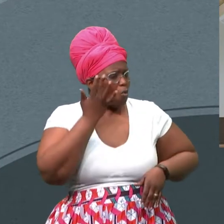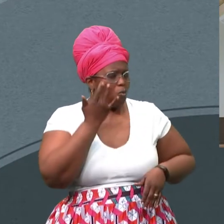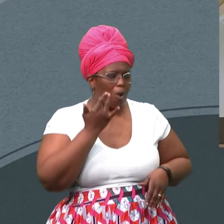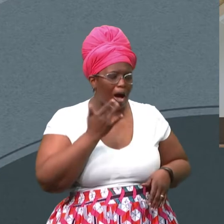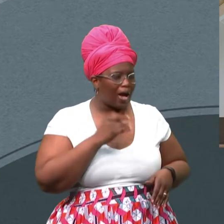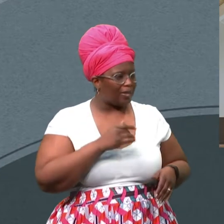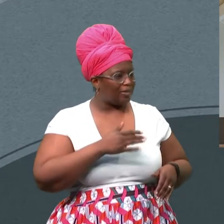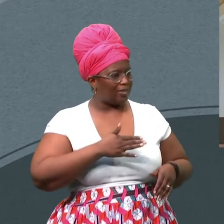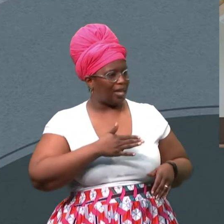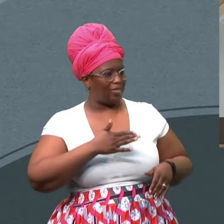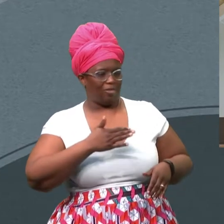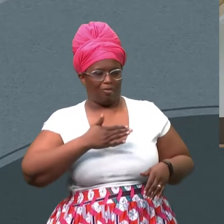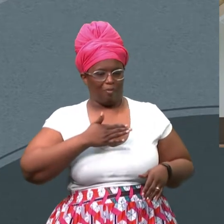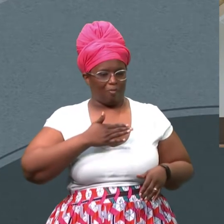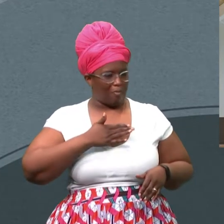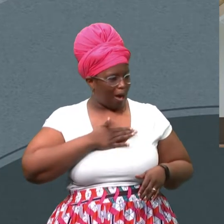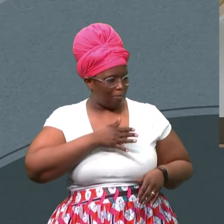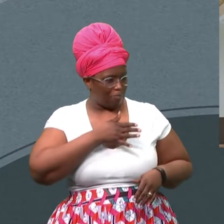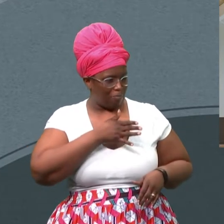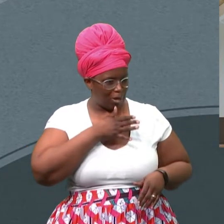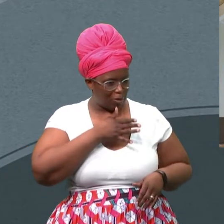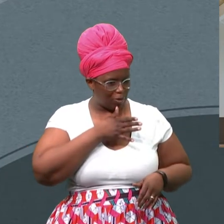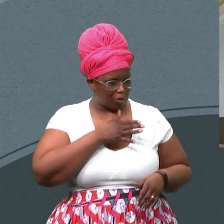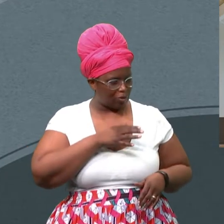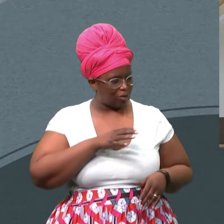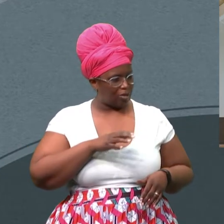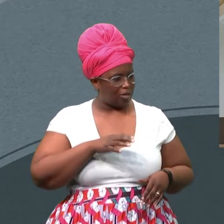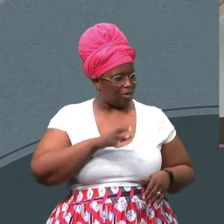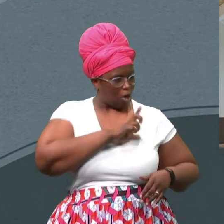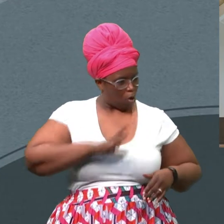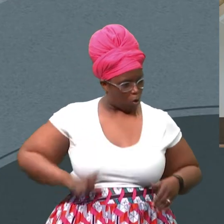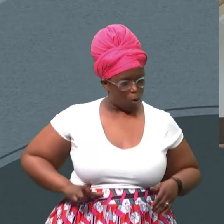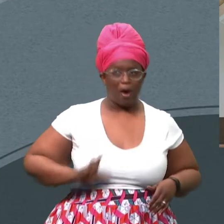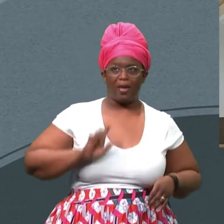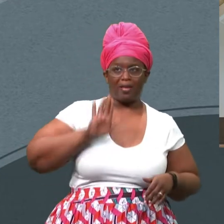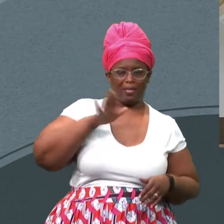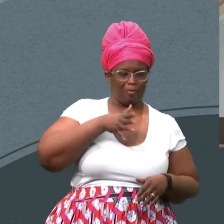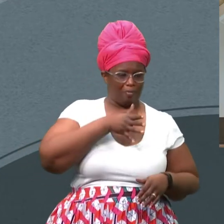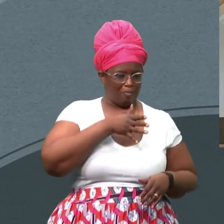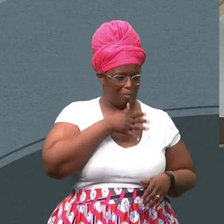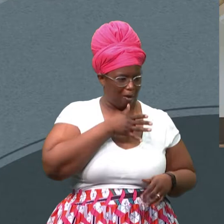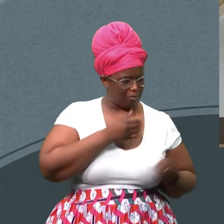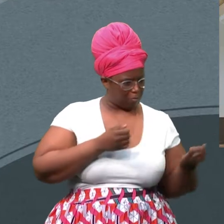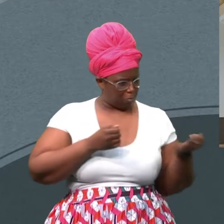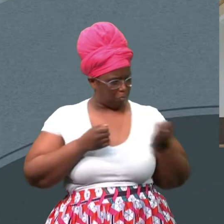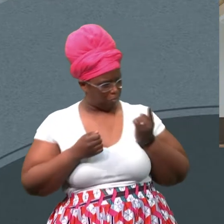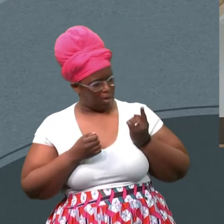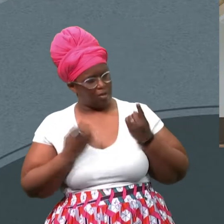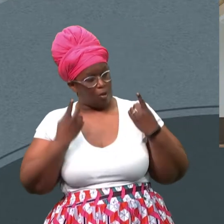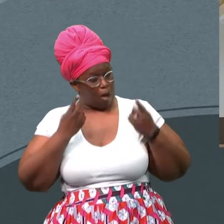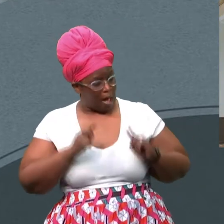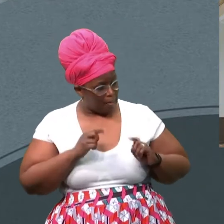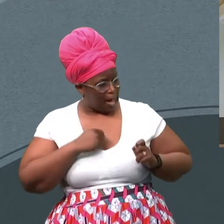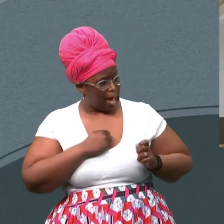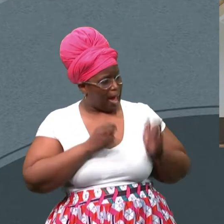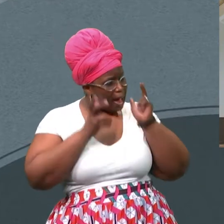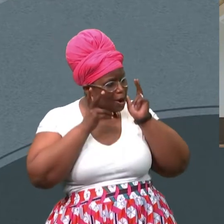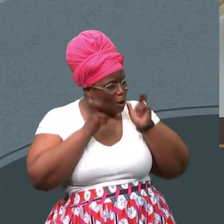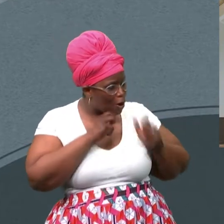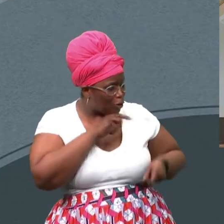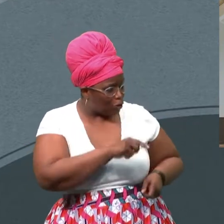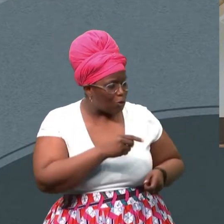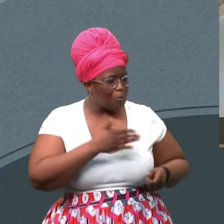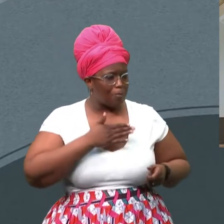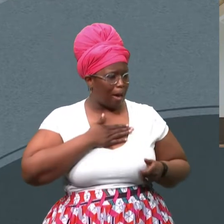the mother of my Lord should come to me? For behold, when the sound of your greeting came to my ears, the baby in my womb leaped for